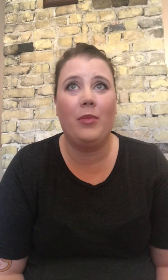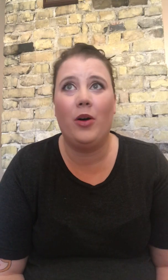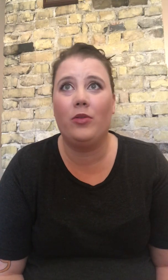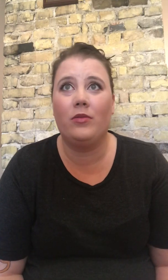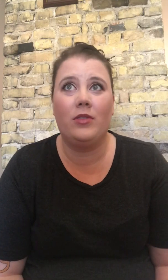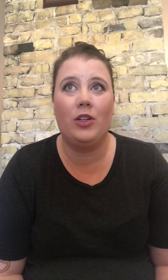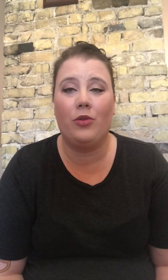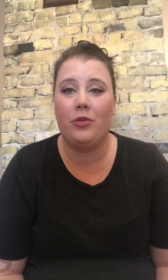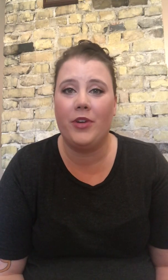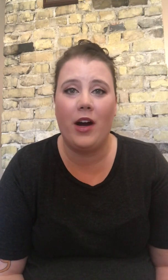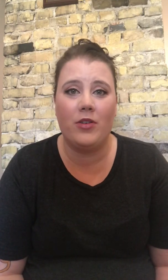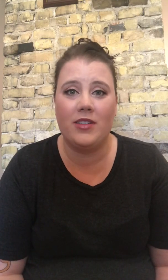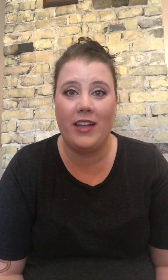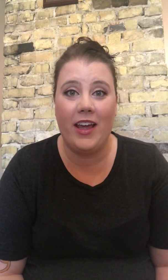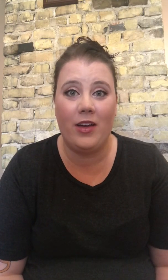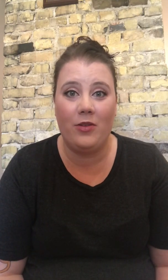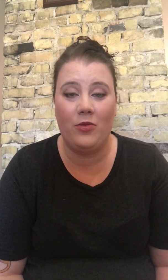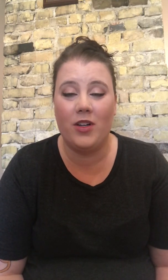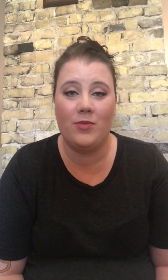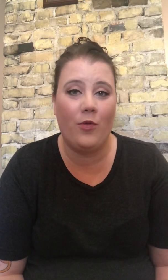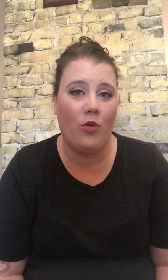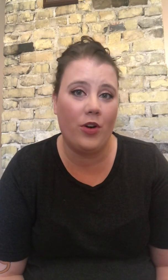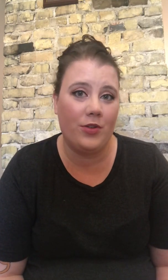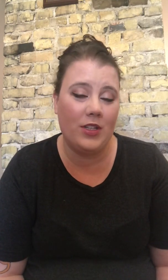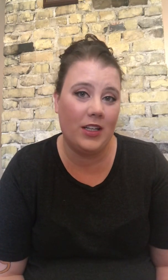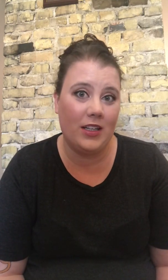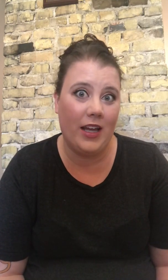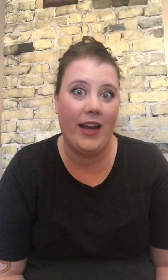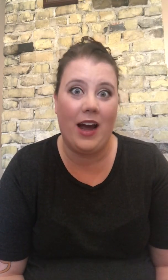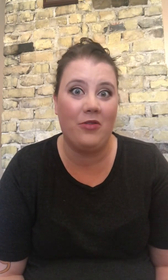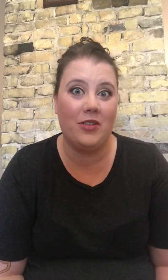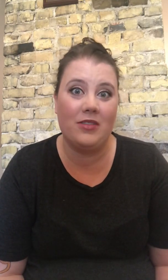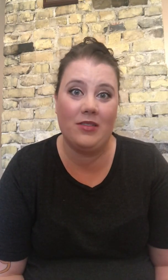about 3 hours a day, whereas before you needed 8 hours. So